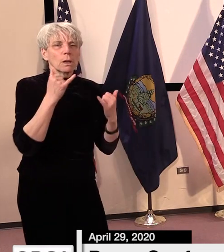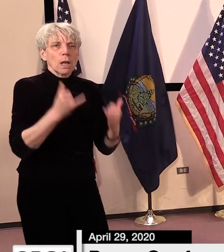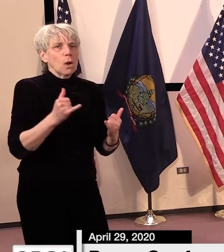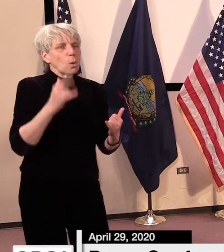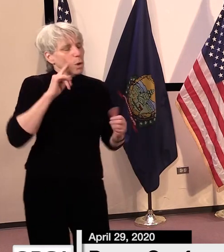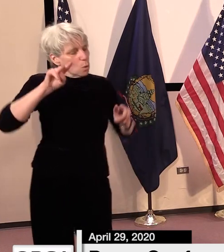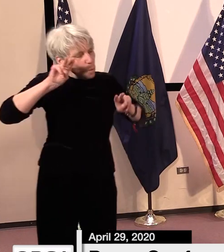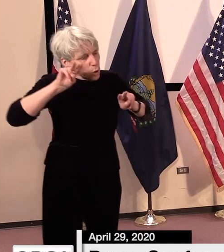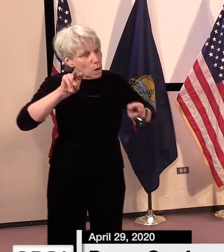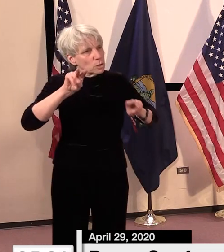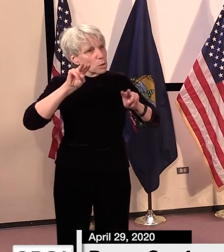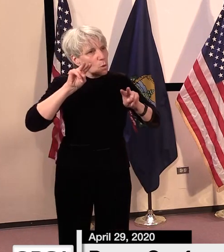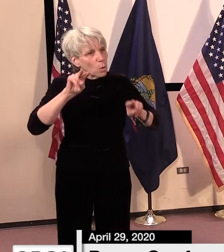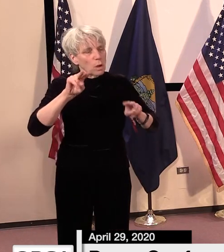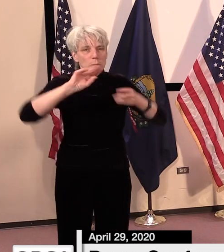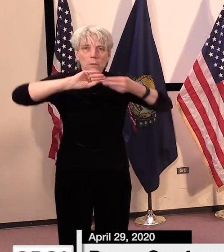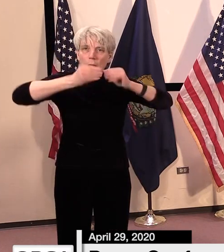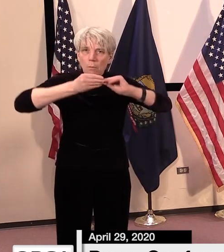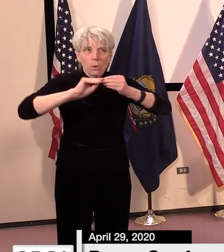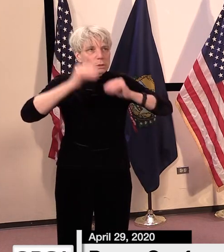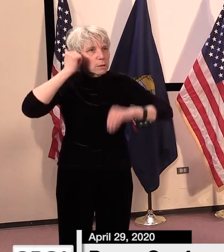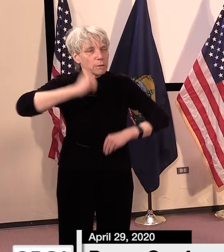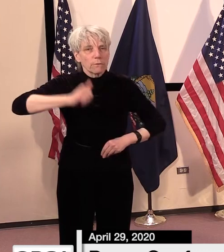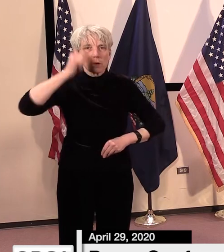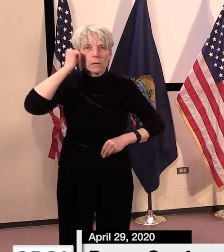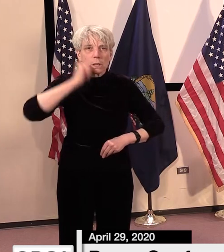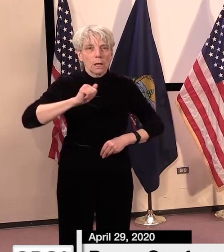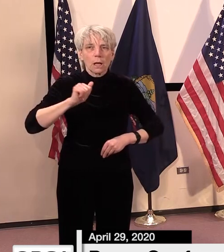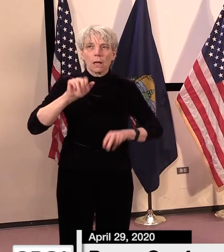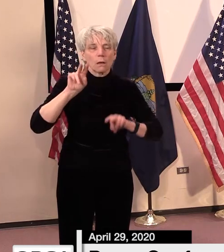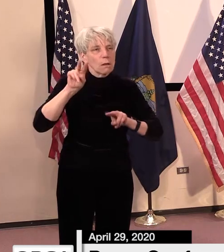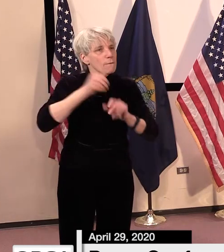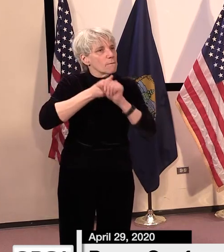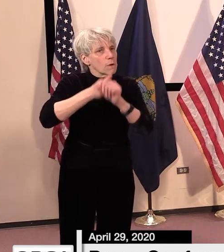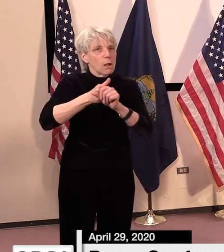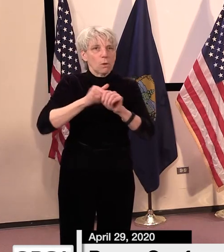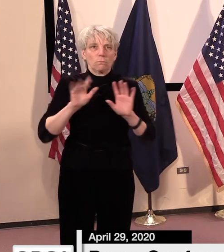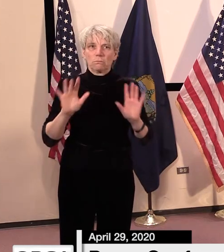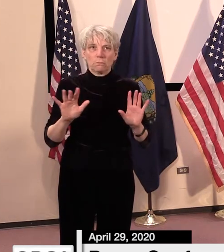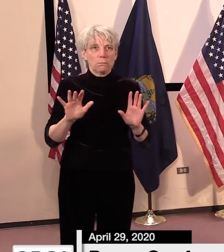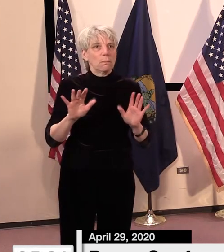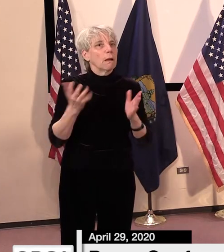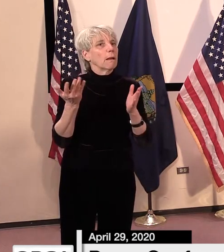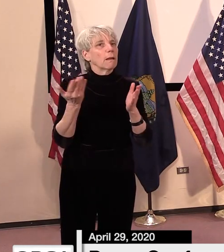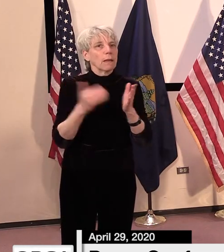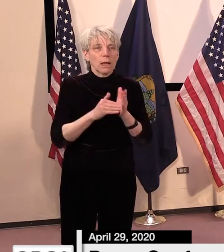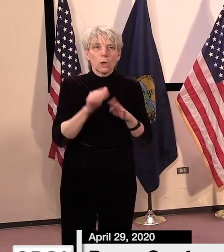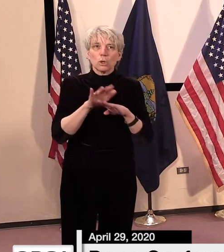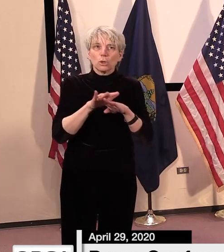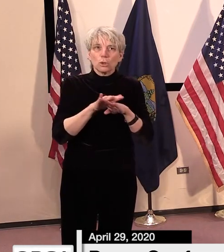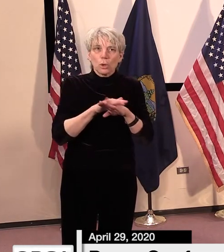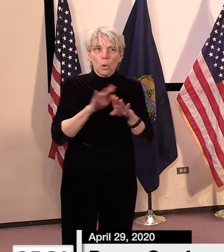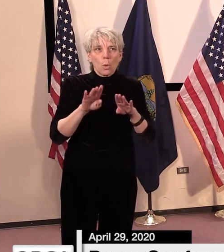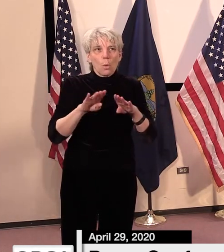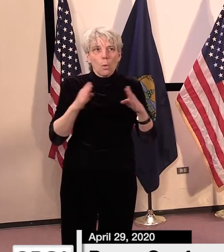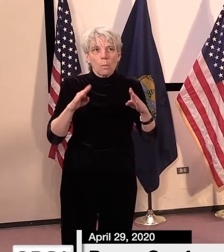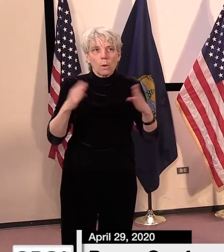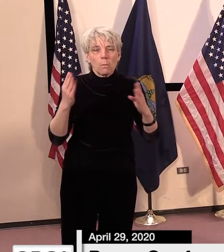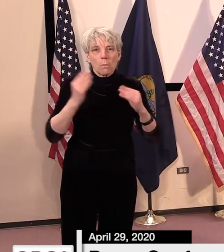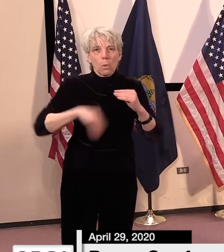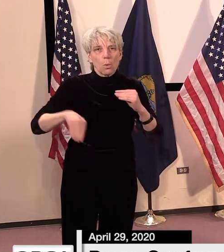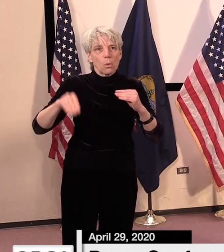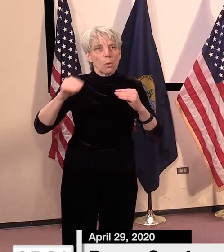decisions based on the data we're seeing. And as we, again, open up that spigot just a little bit more and we put, you